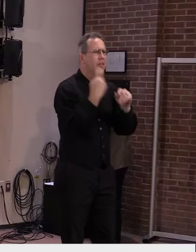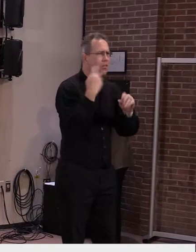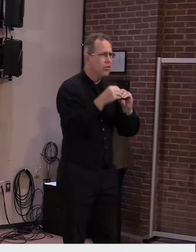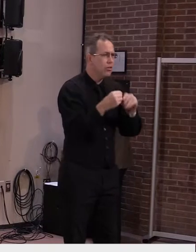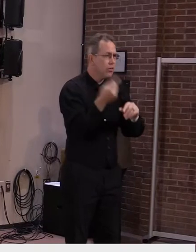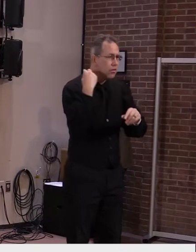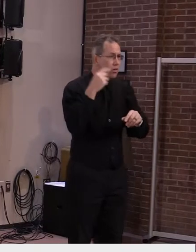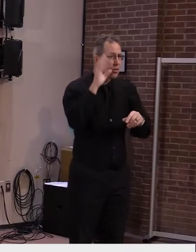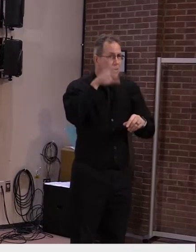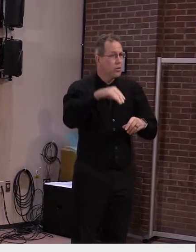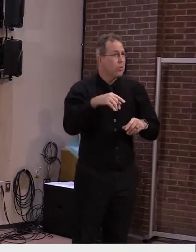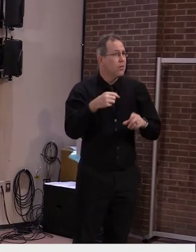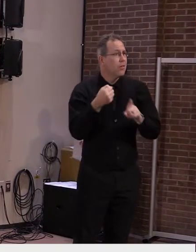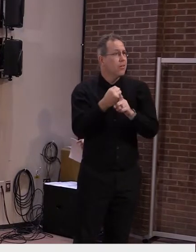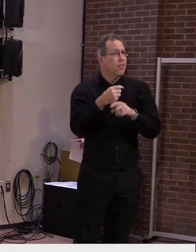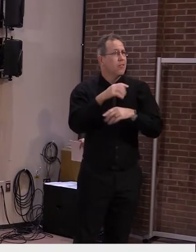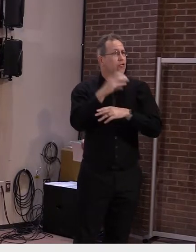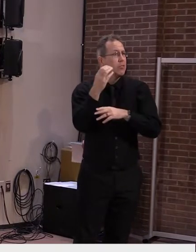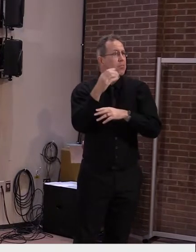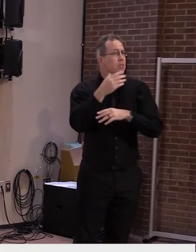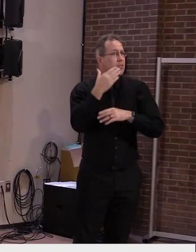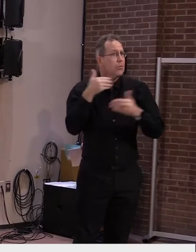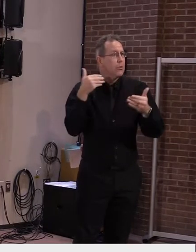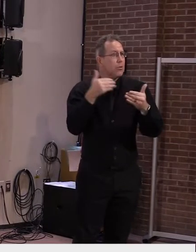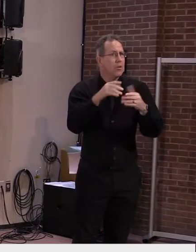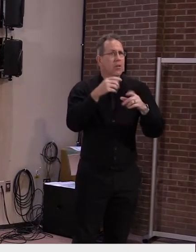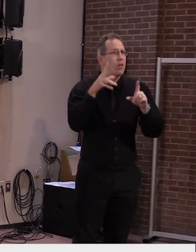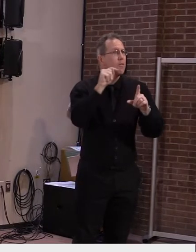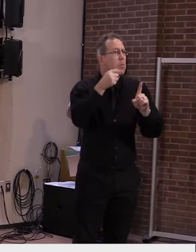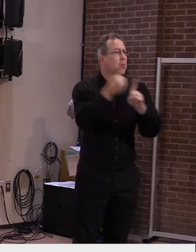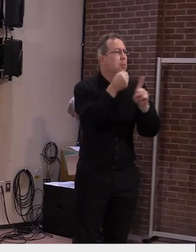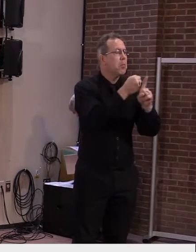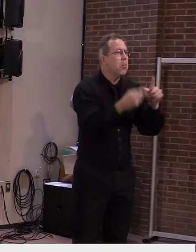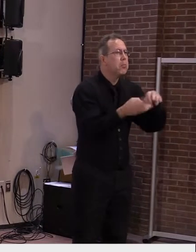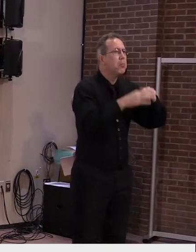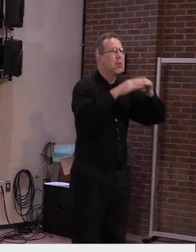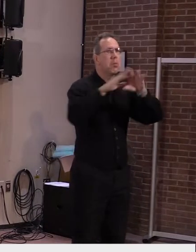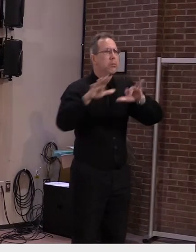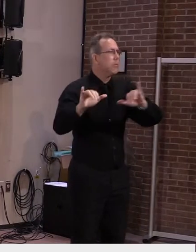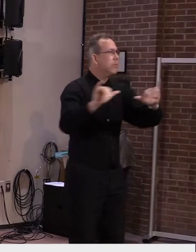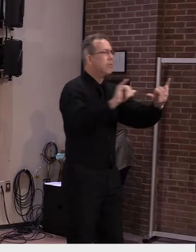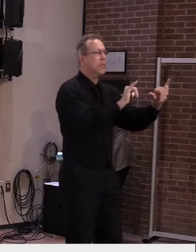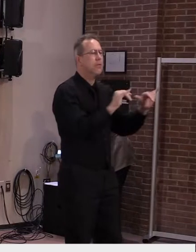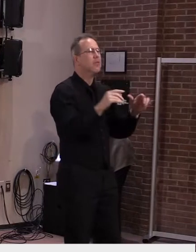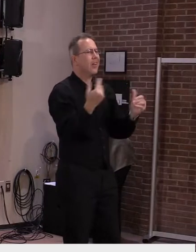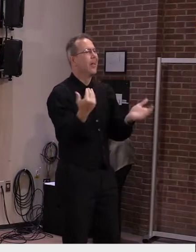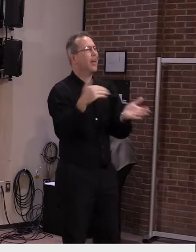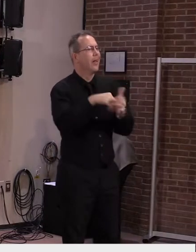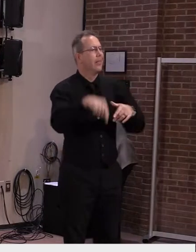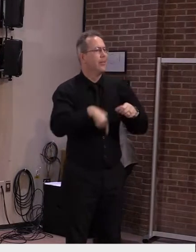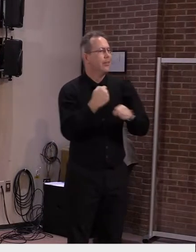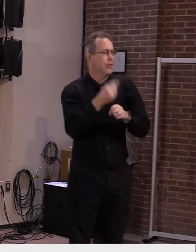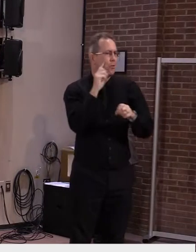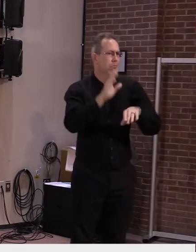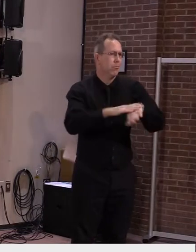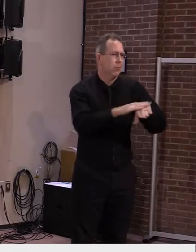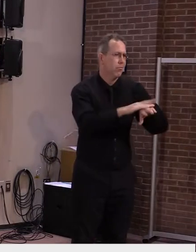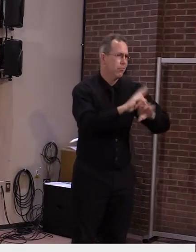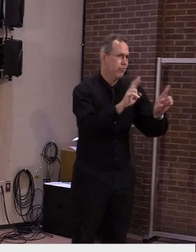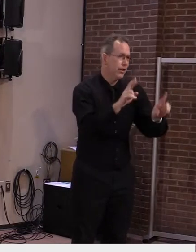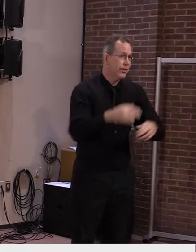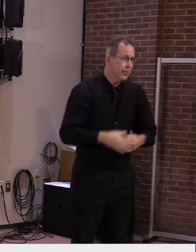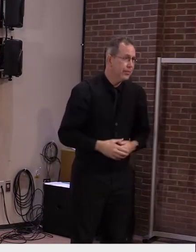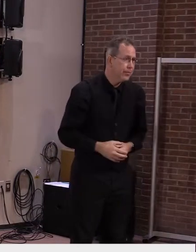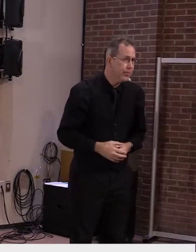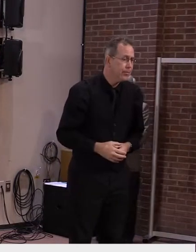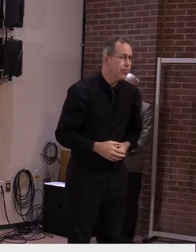holiday. Once again, this is all the more reason to take common sense precautions.